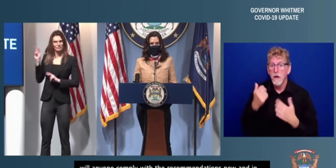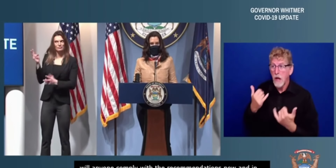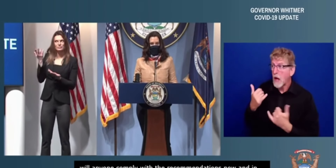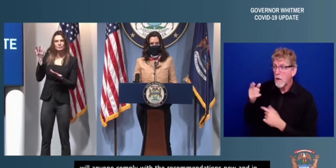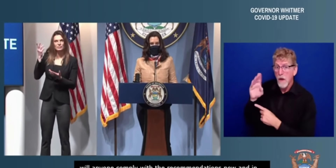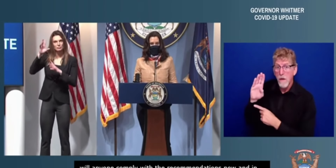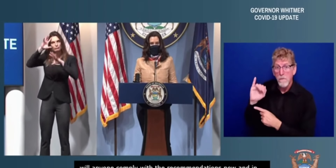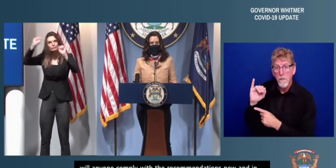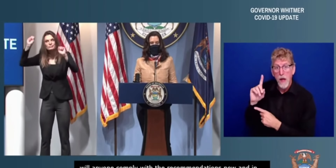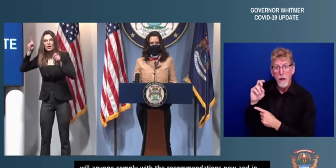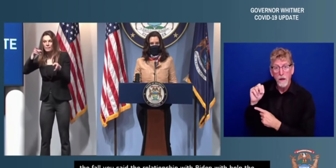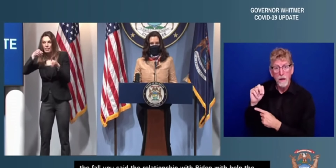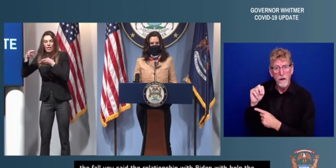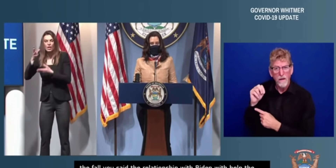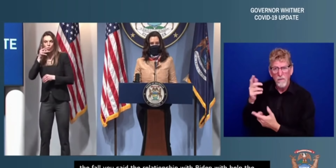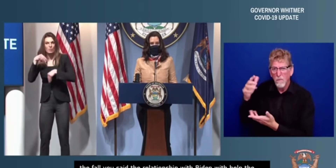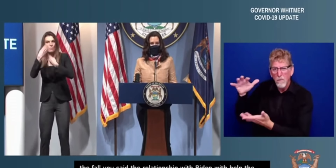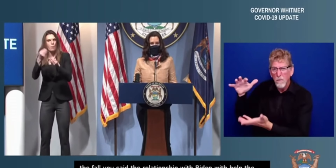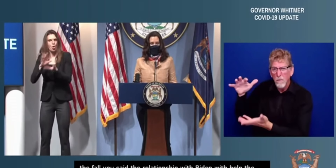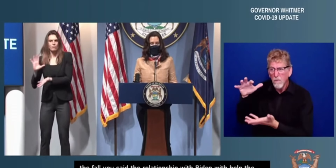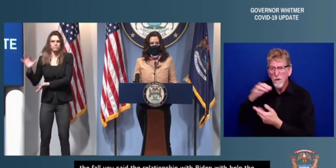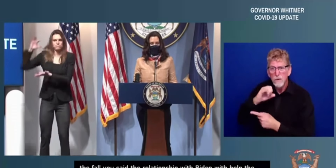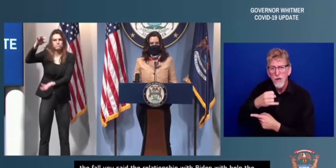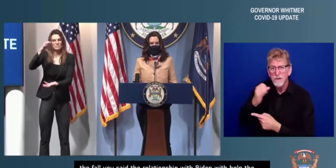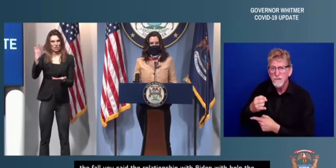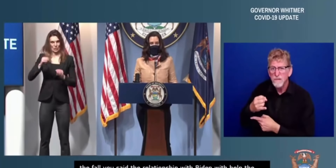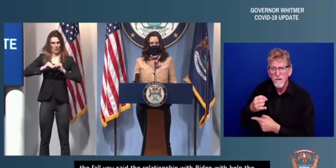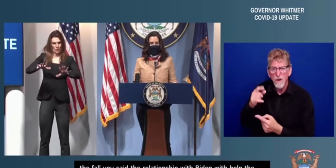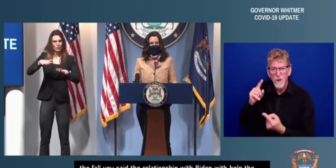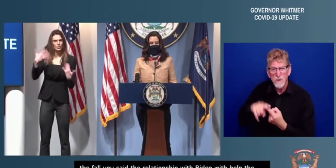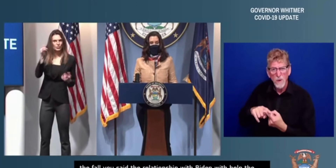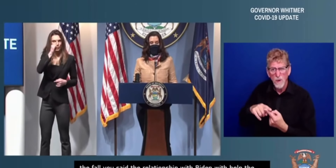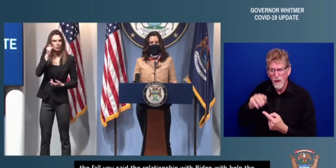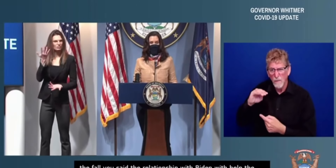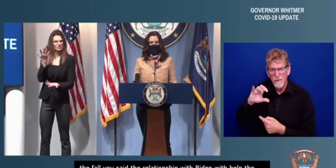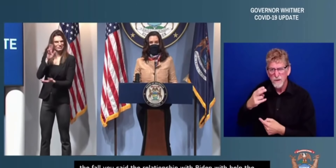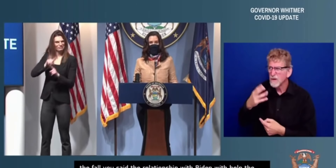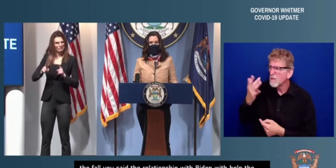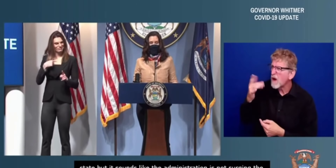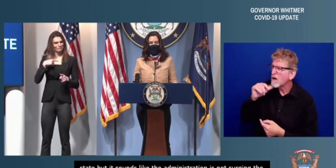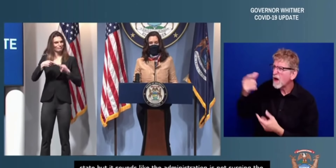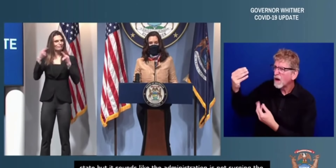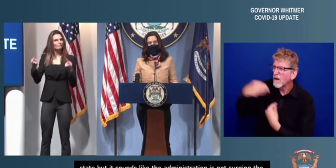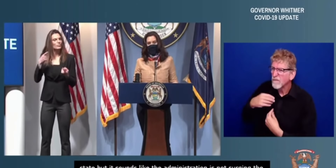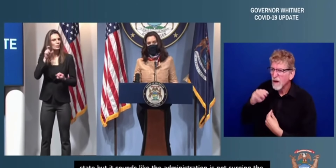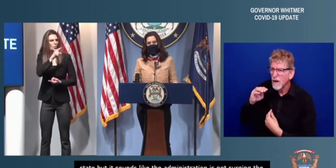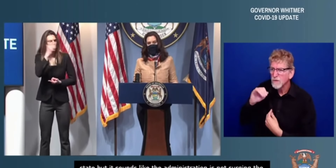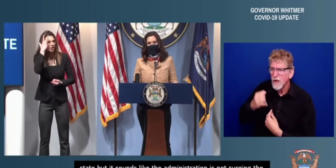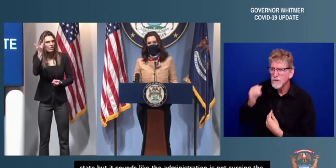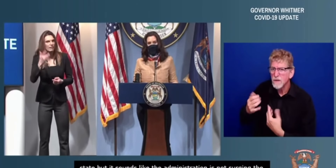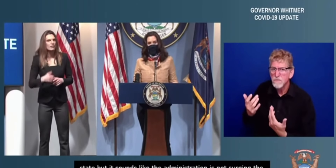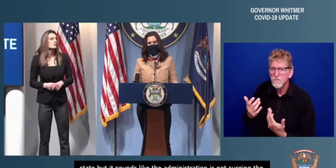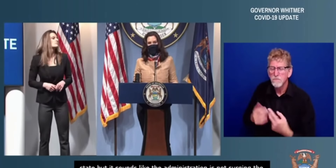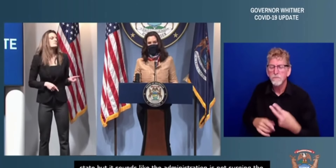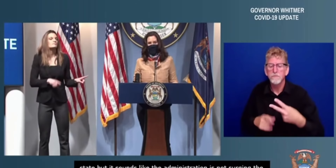to states like Michigan. Why do you think that is? So first, I think people are